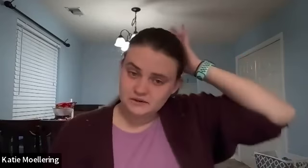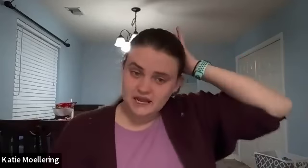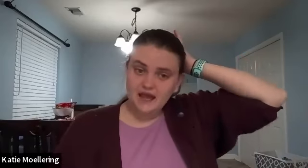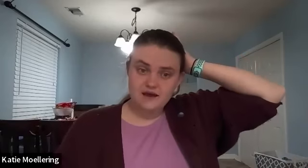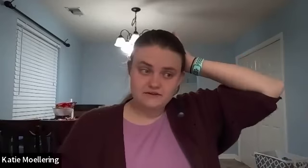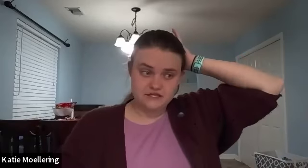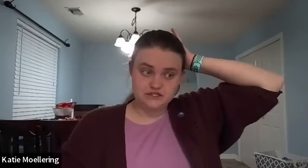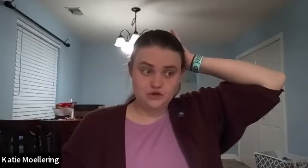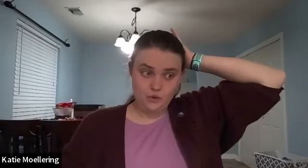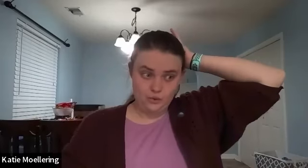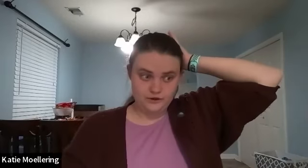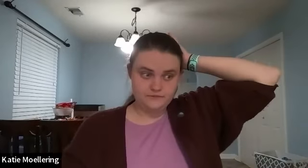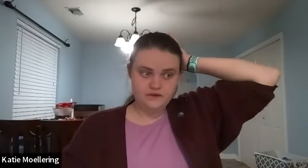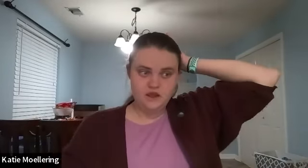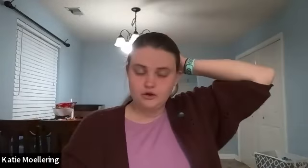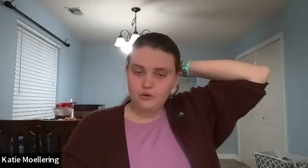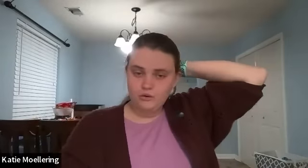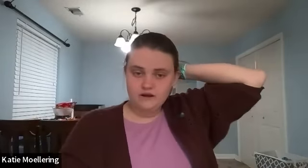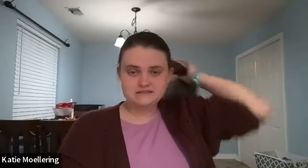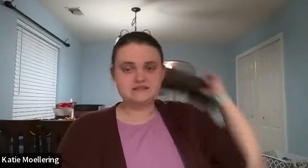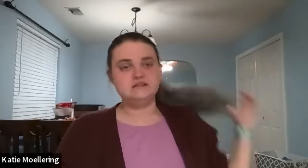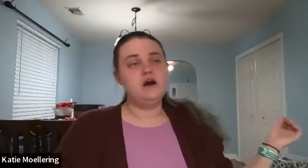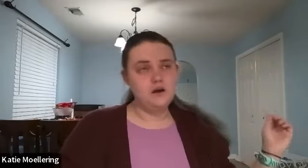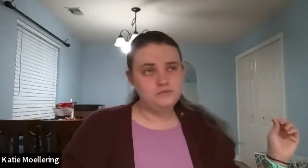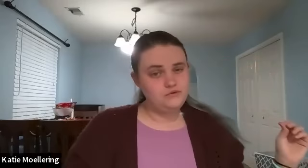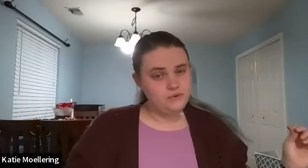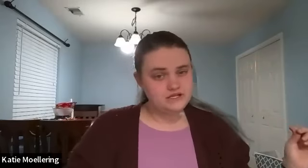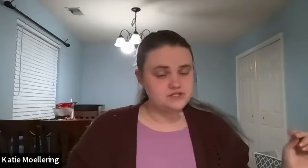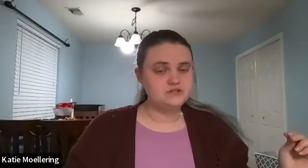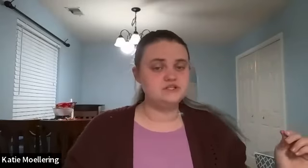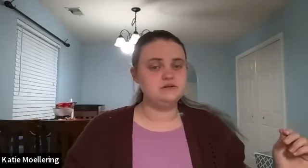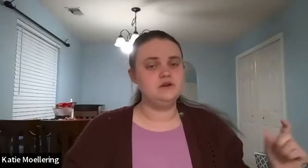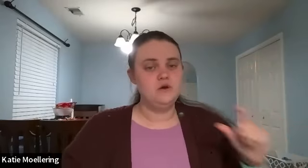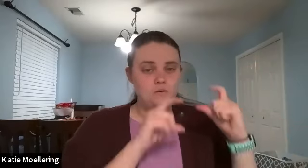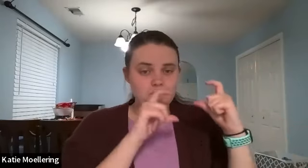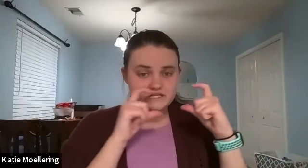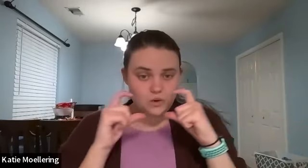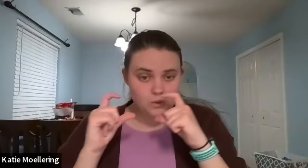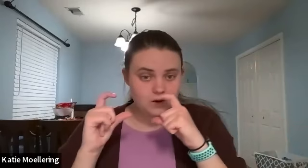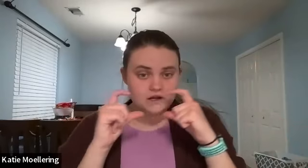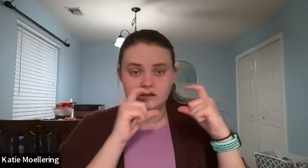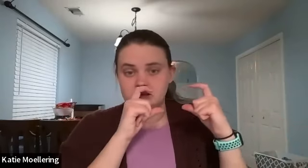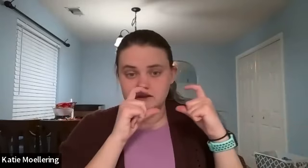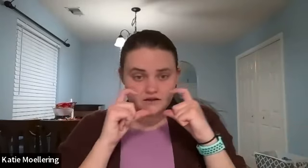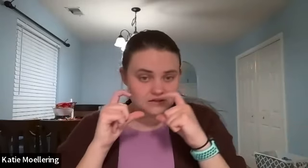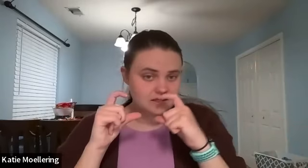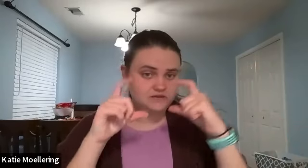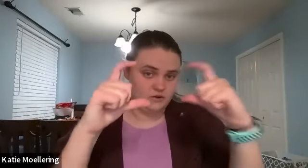one I have is corn. Corn has a couple of ways you can do it. One is corn, like you have the corn